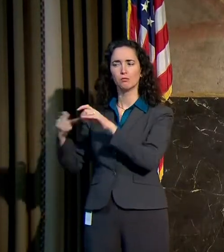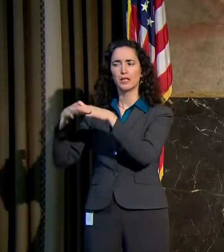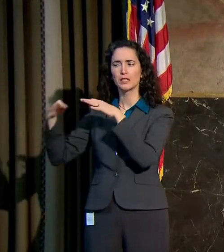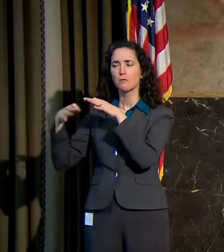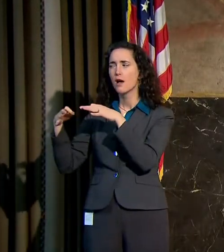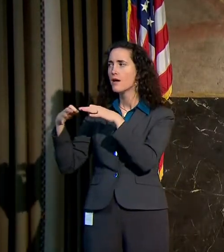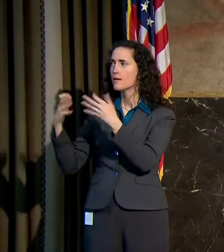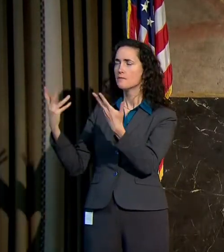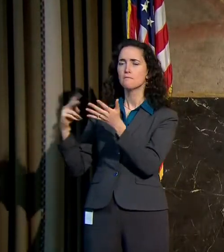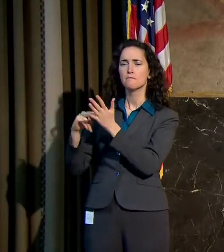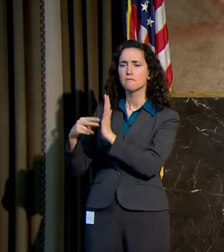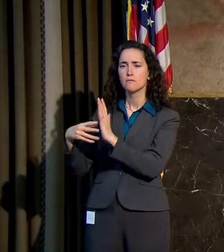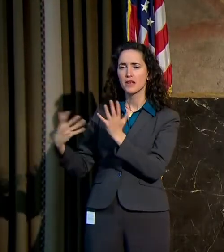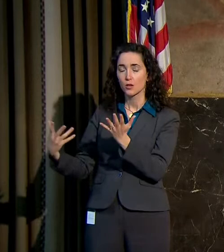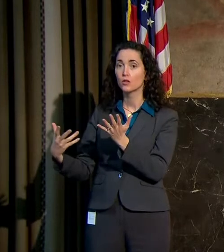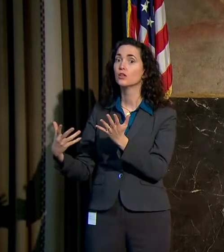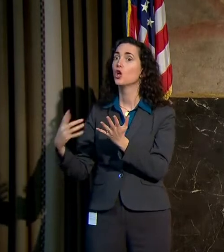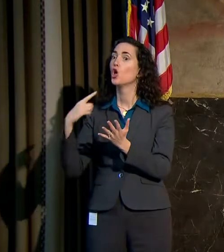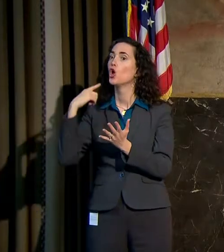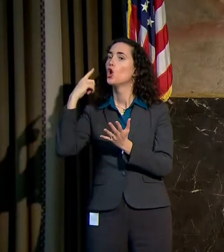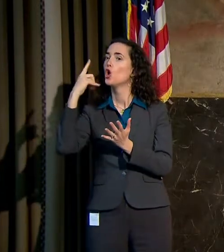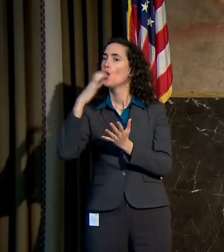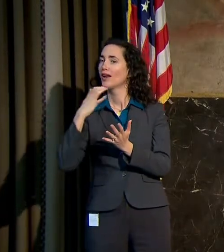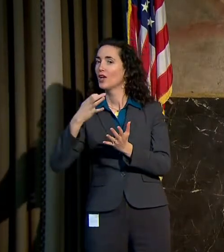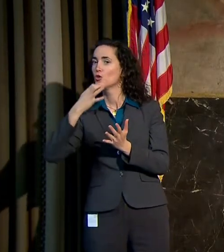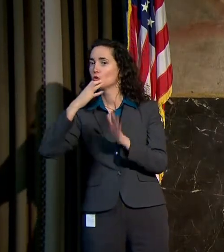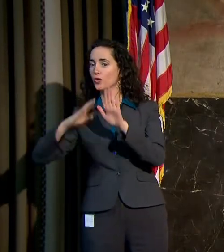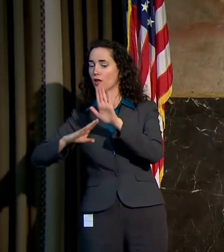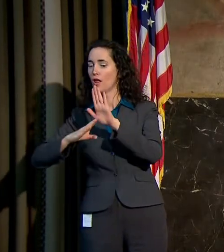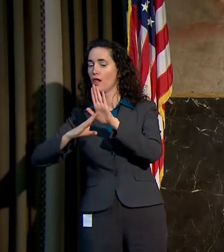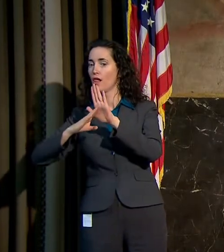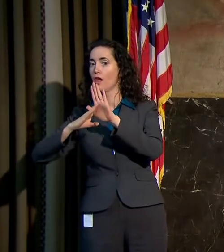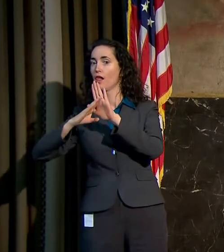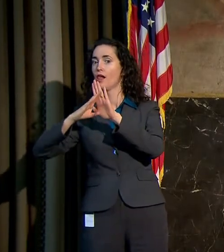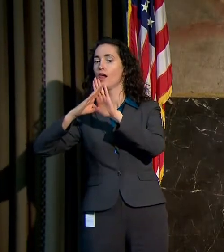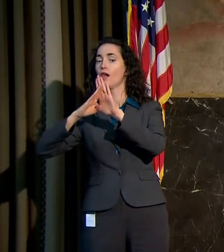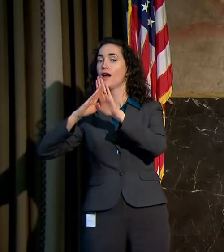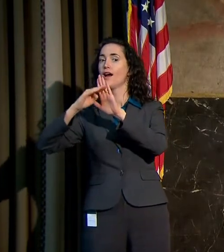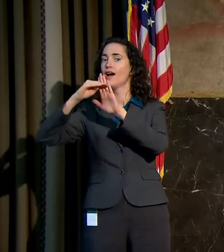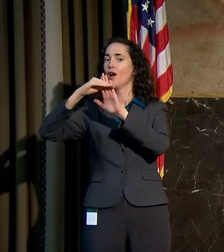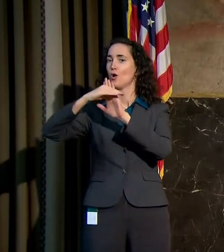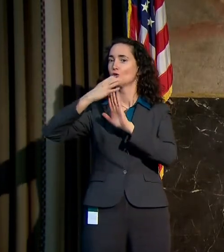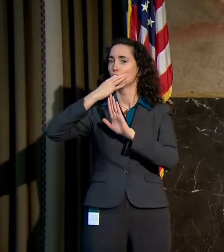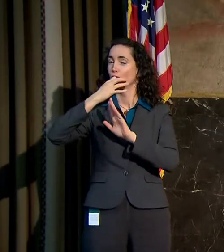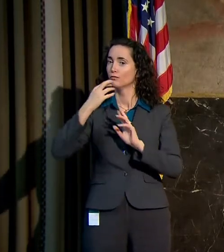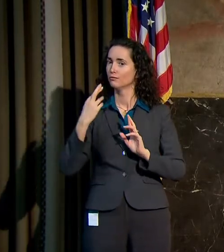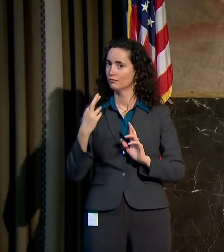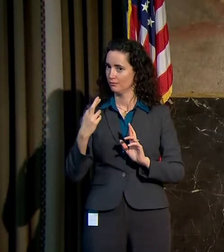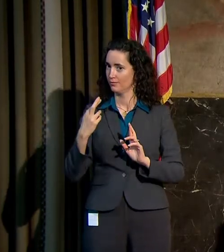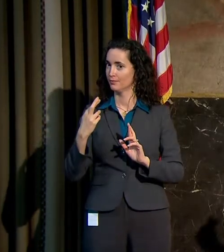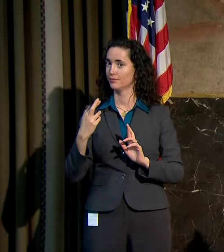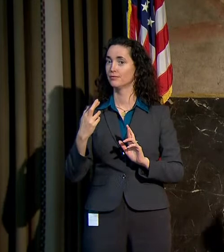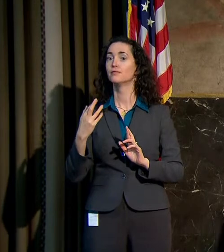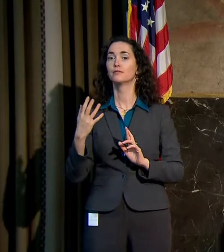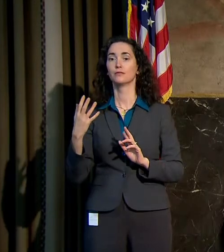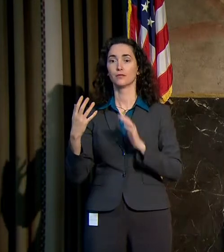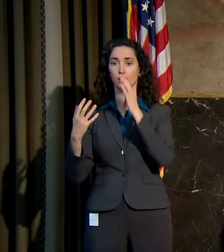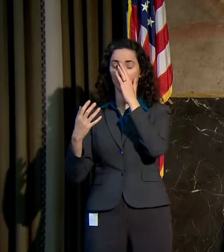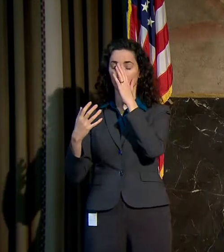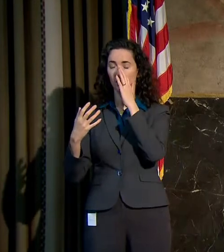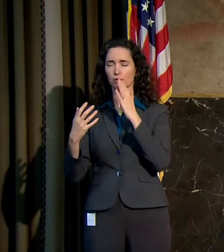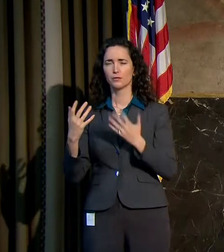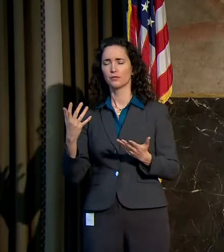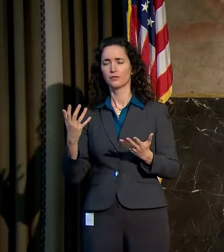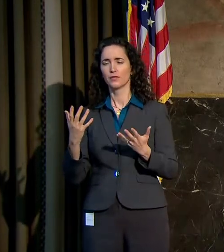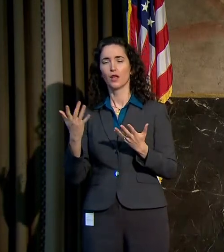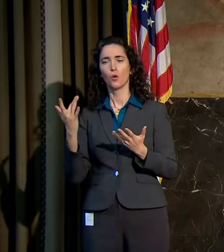that suggests we may be approaching a peak, which would be obviously welcome because you can't start going down until you